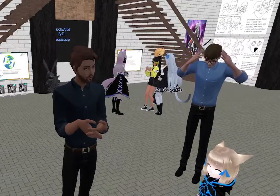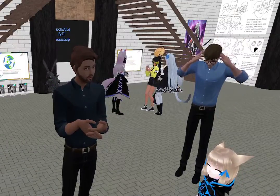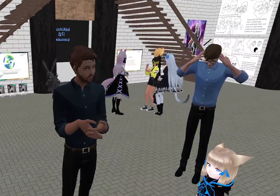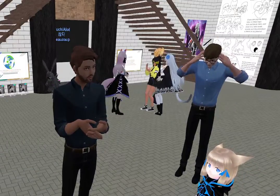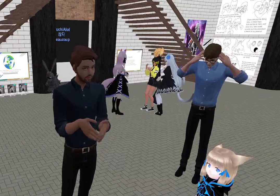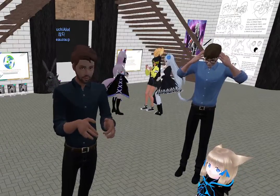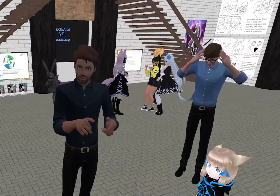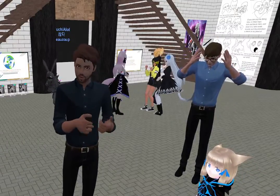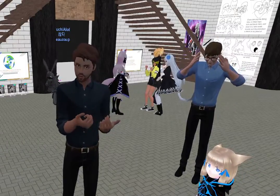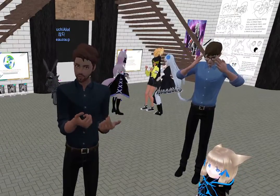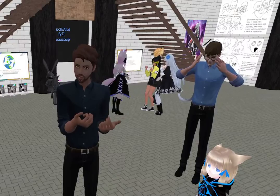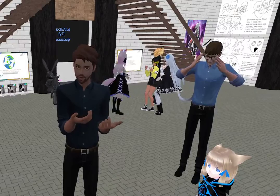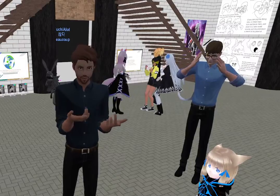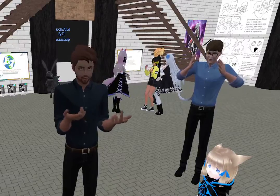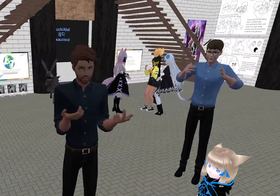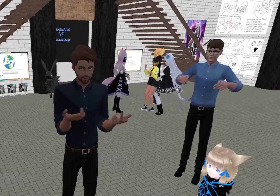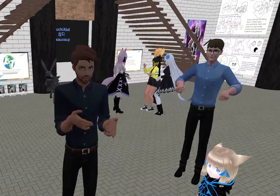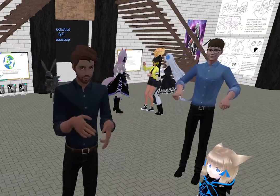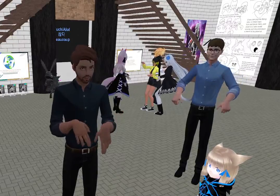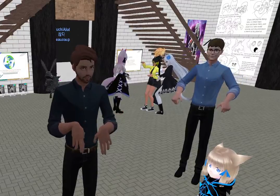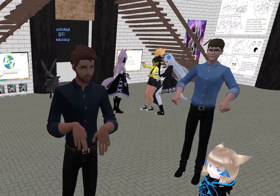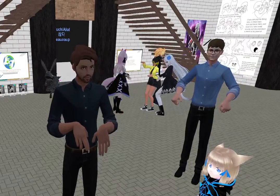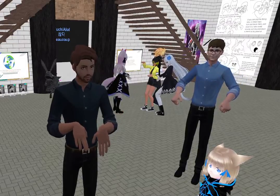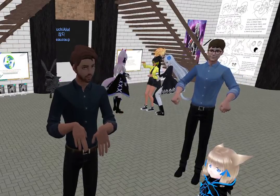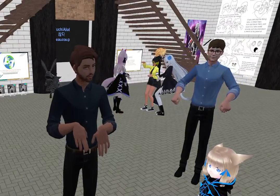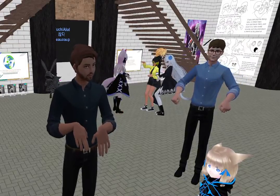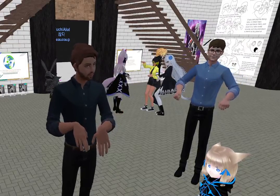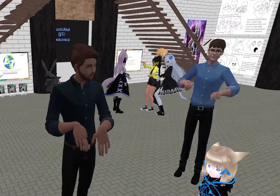don't know. Is there anything else?